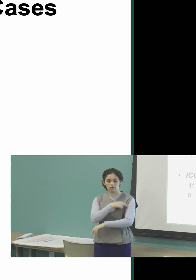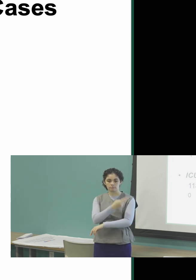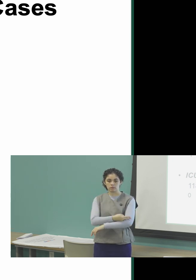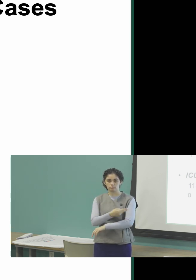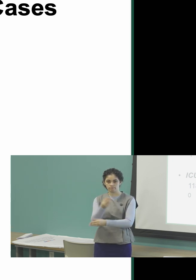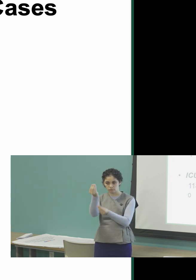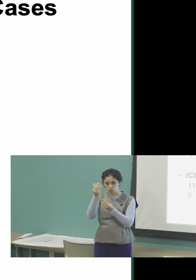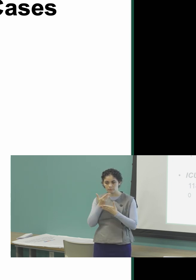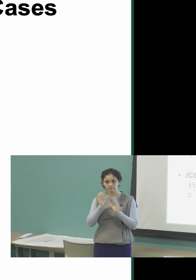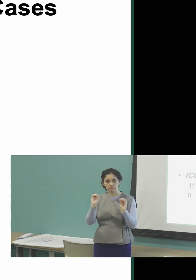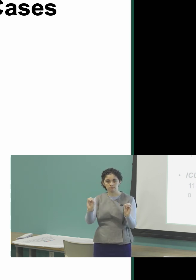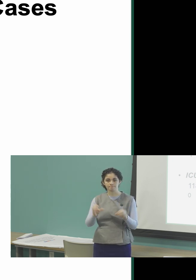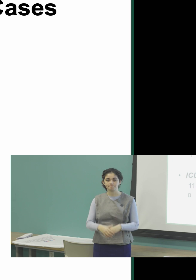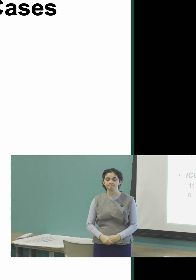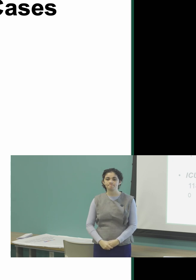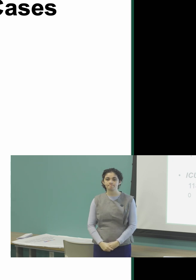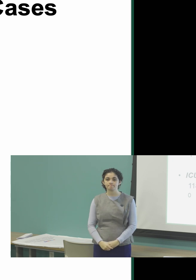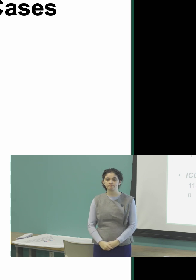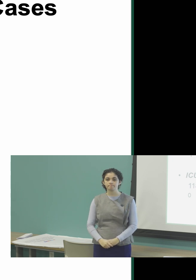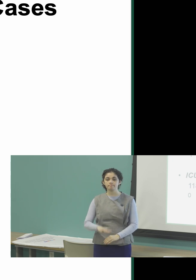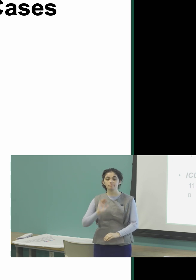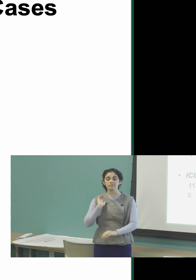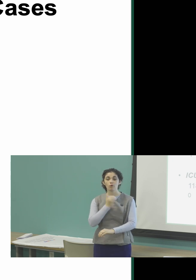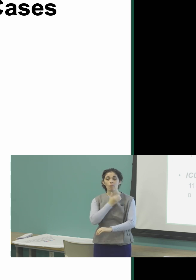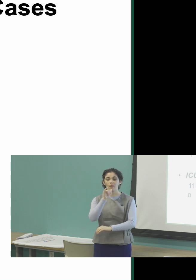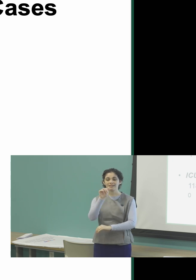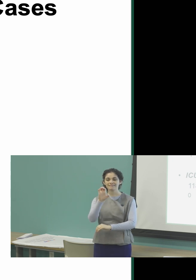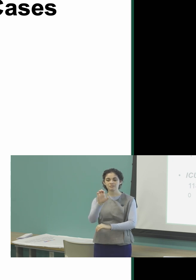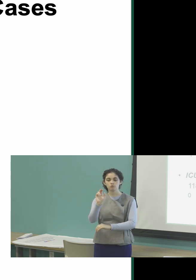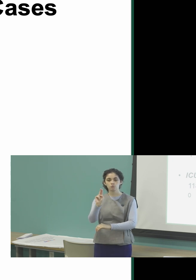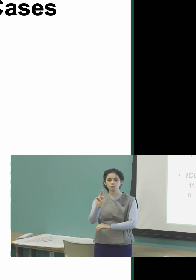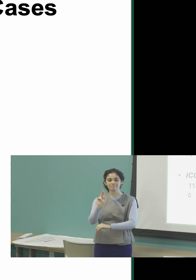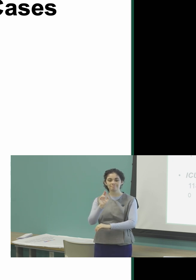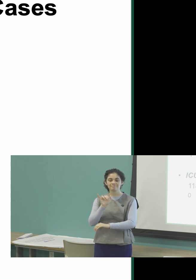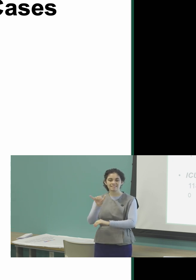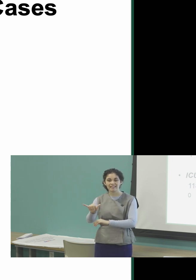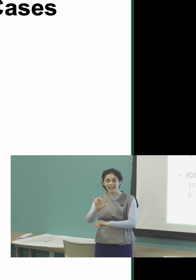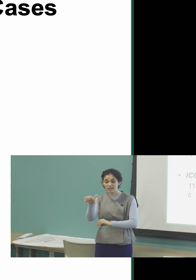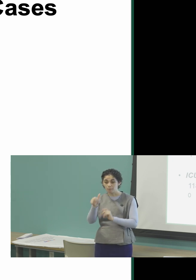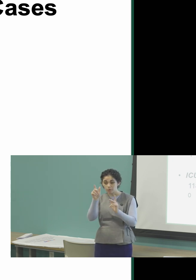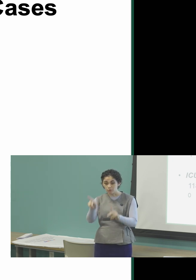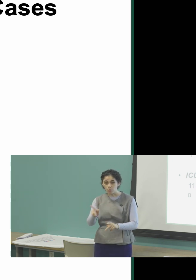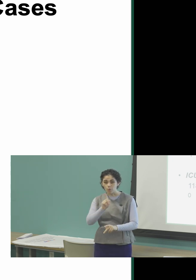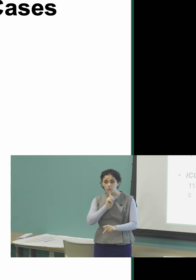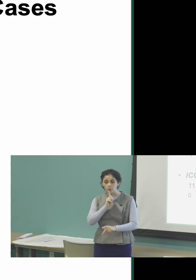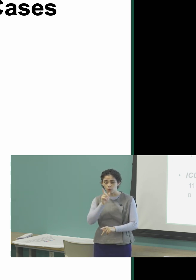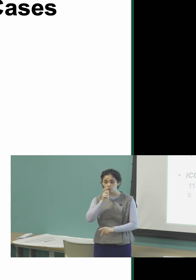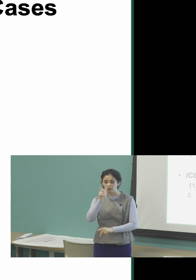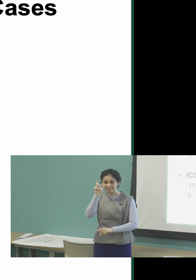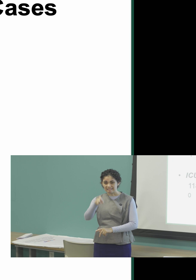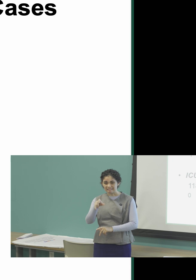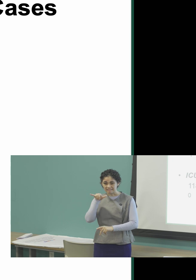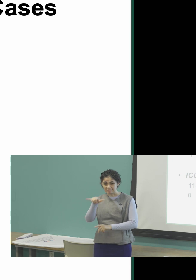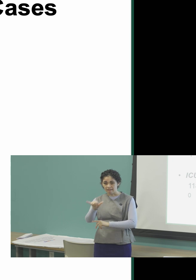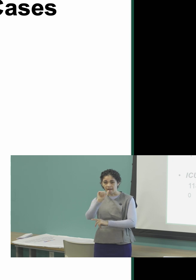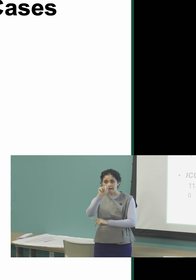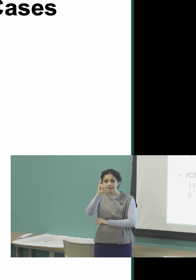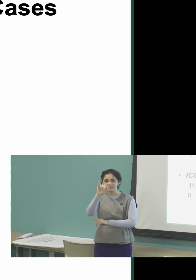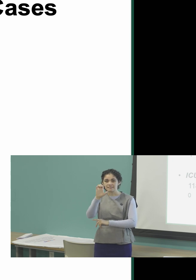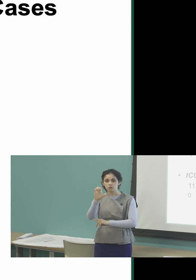hospitals. Our ICU admissions, meaning anyone who needed ICU level care,